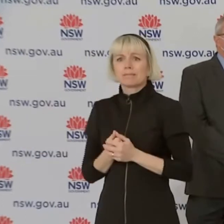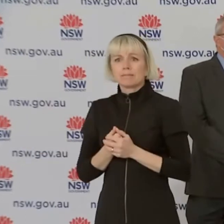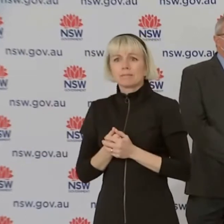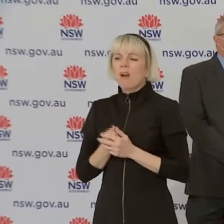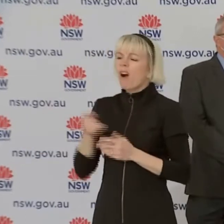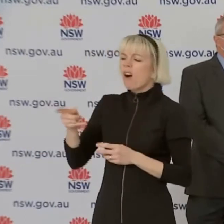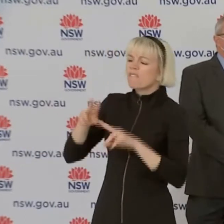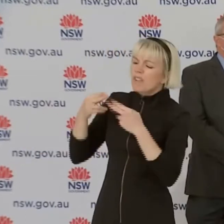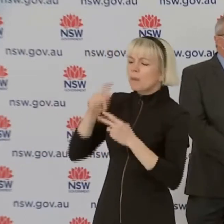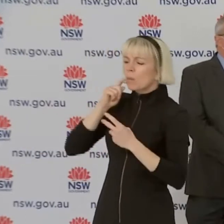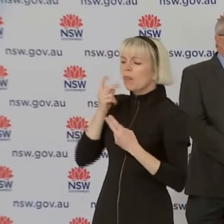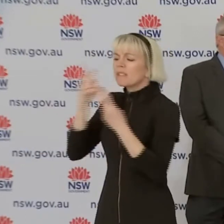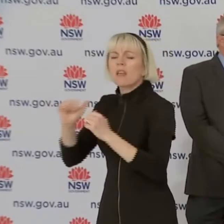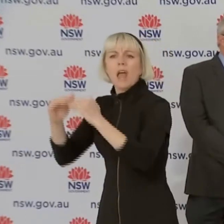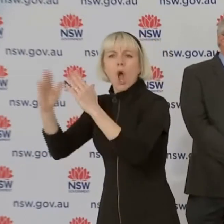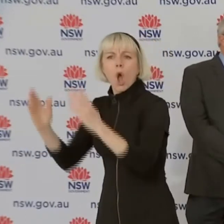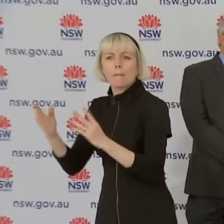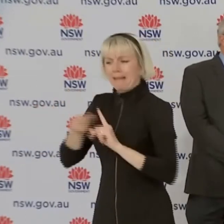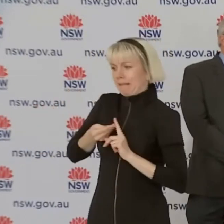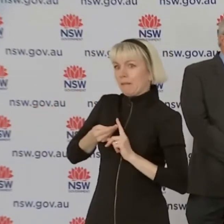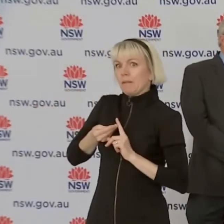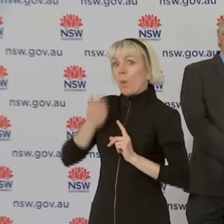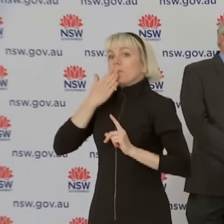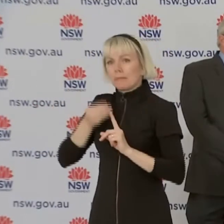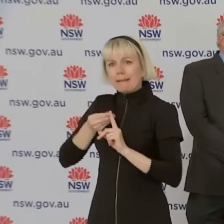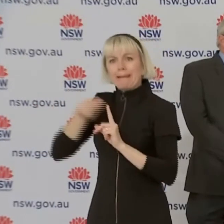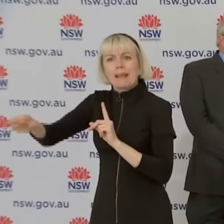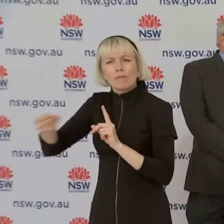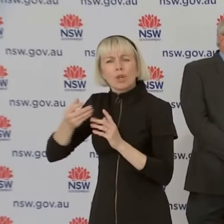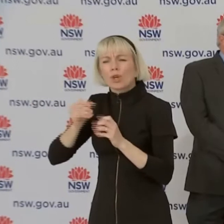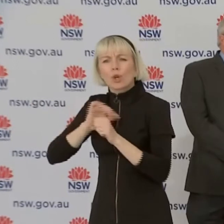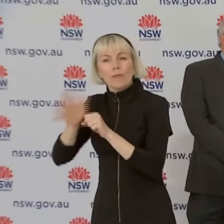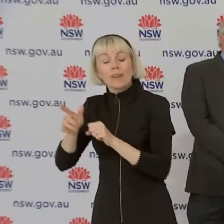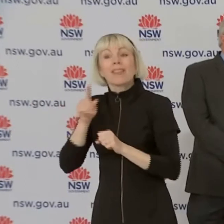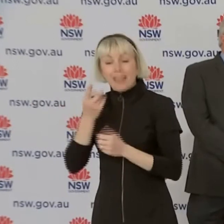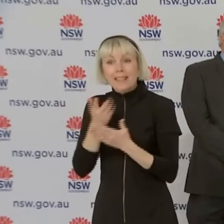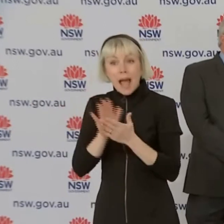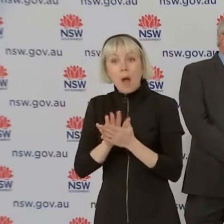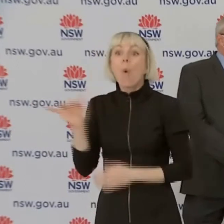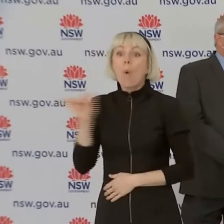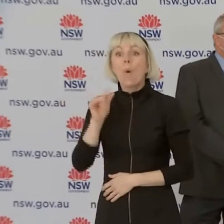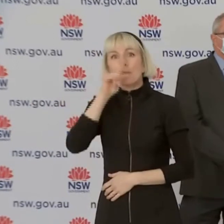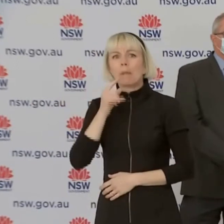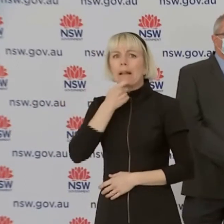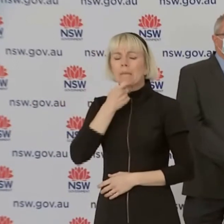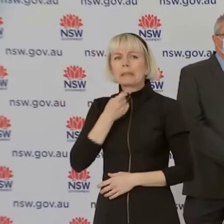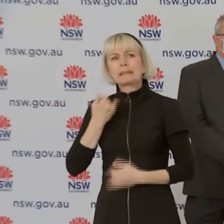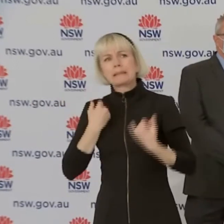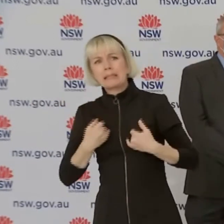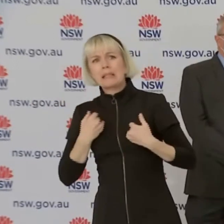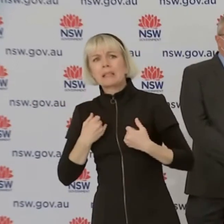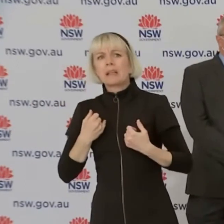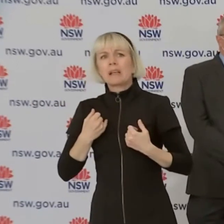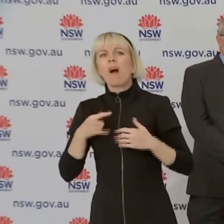that are not isolating effectively and are not isolating after a positive test. These are some of the drivers for